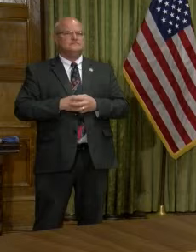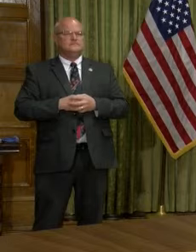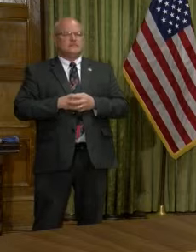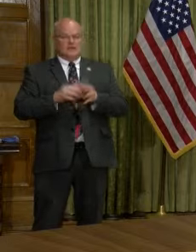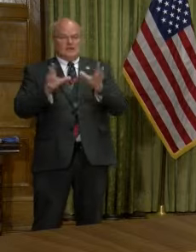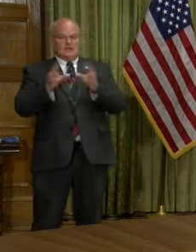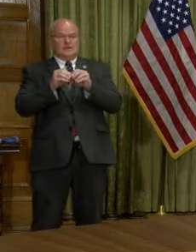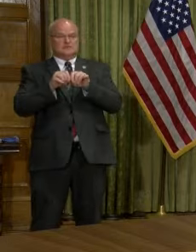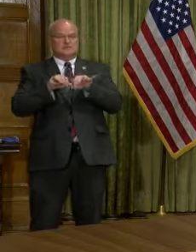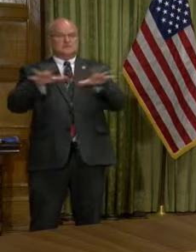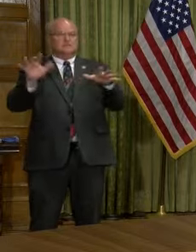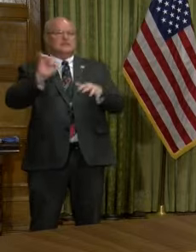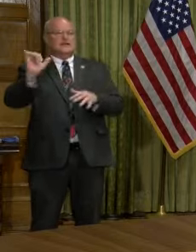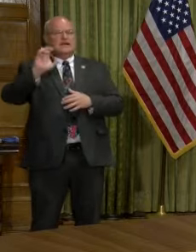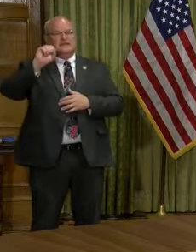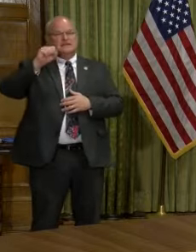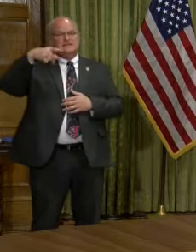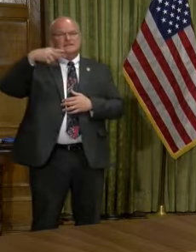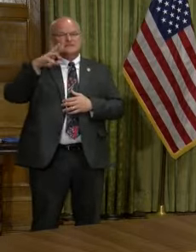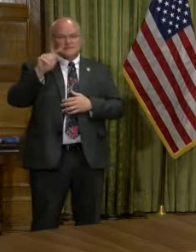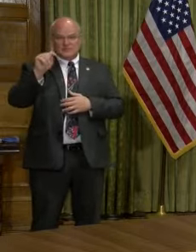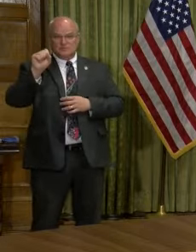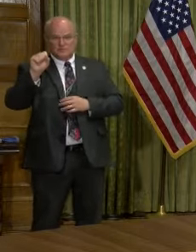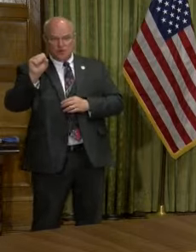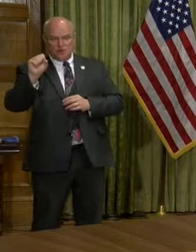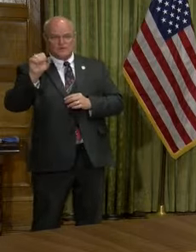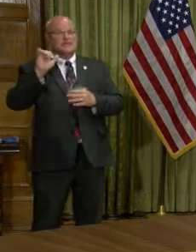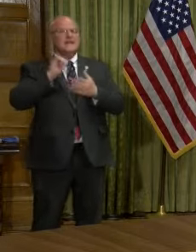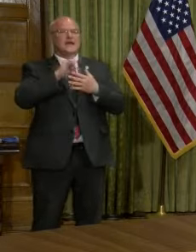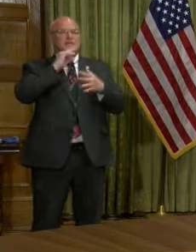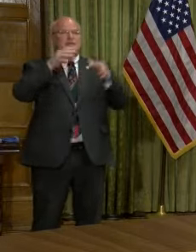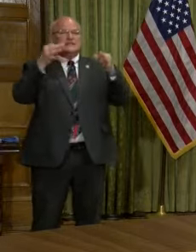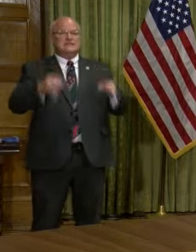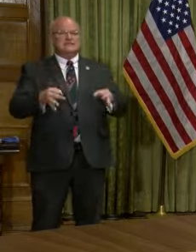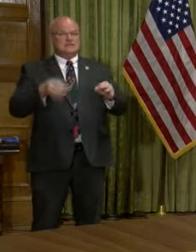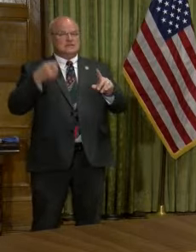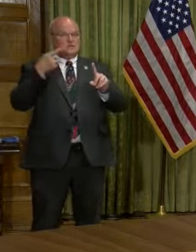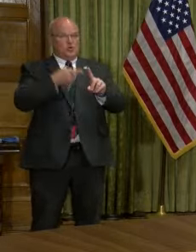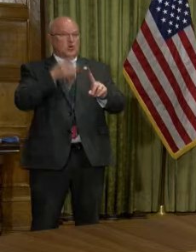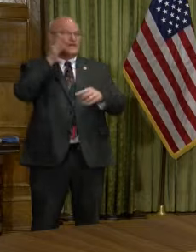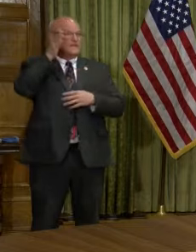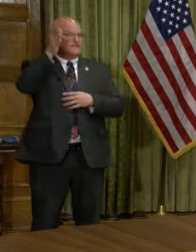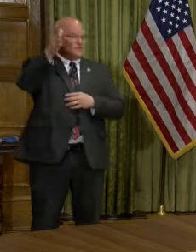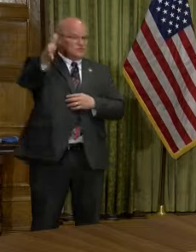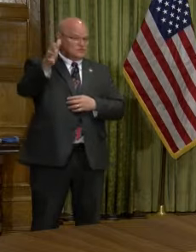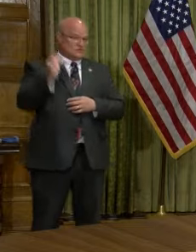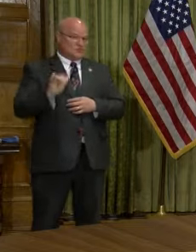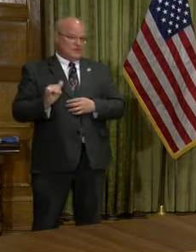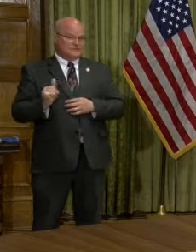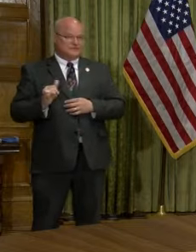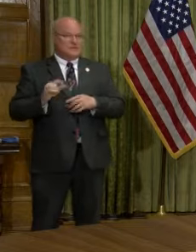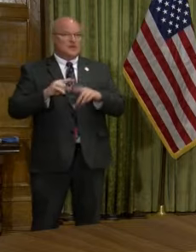include sporting events, and so that is going to have to be a decision point in the future as well. But if you look